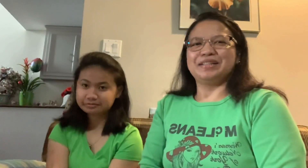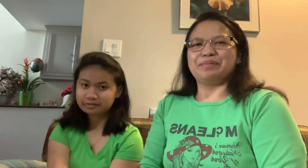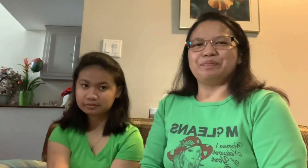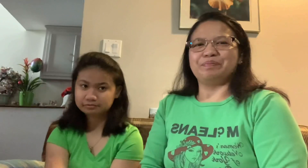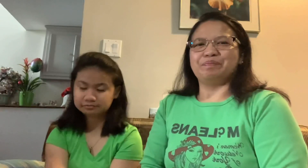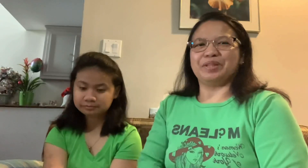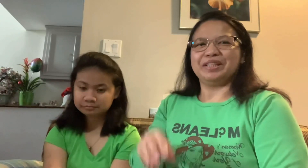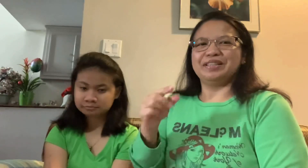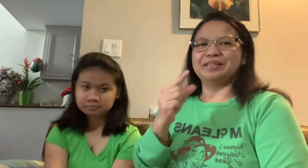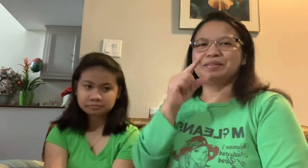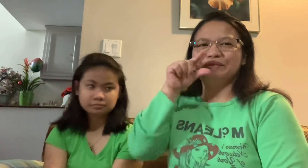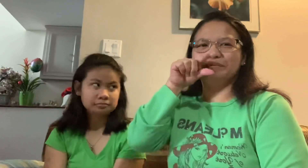Bird.